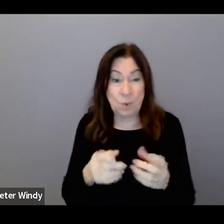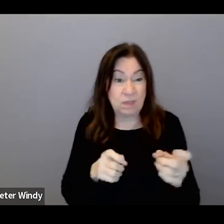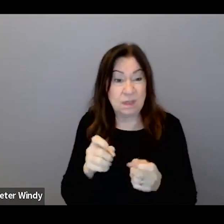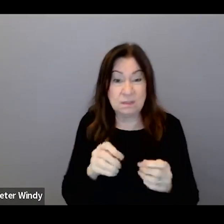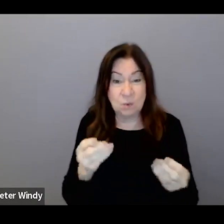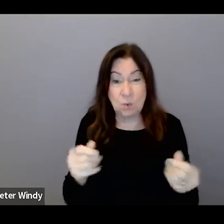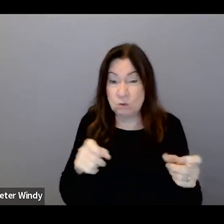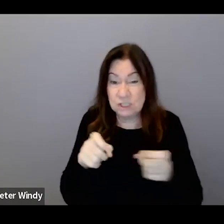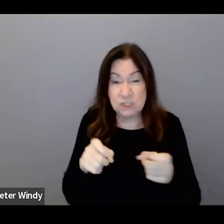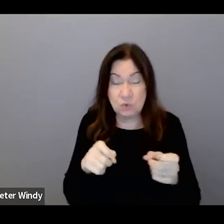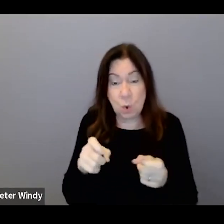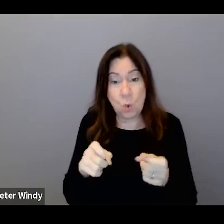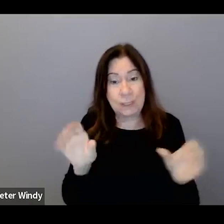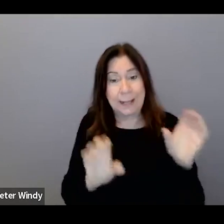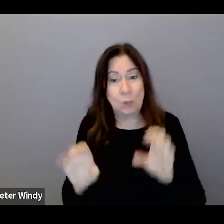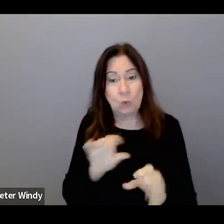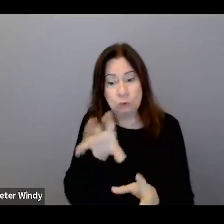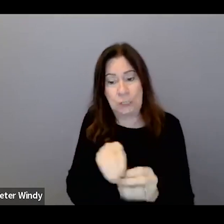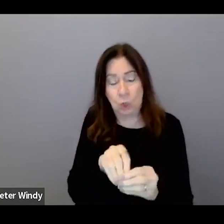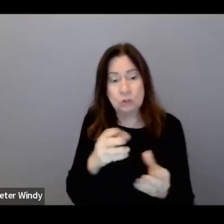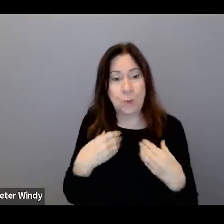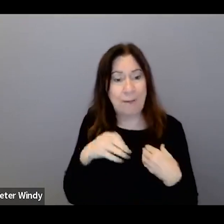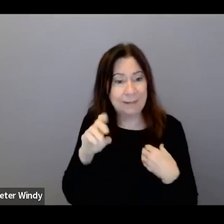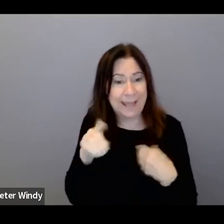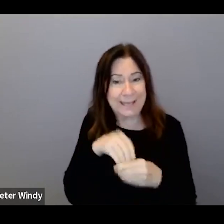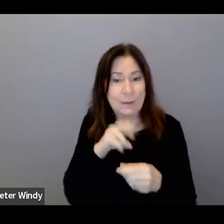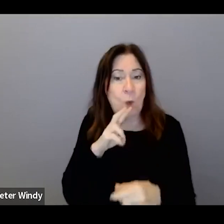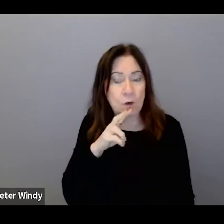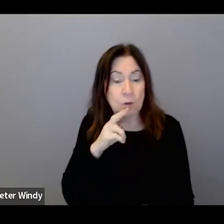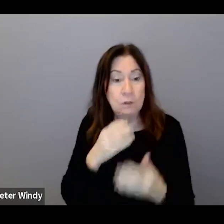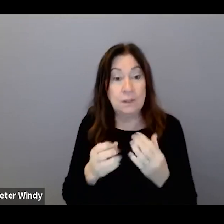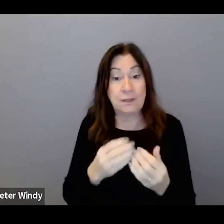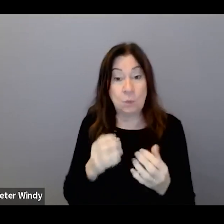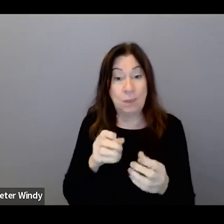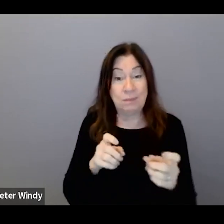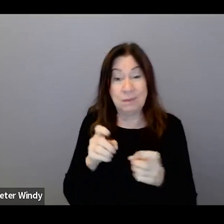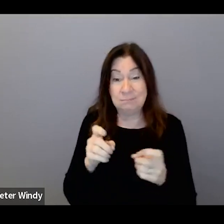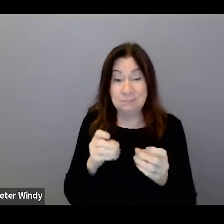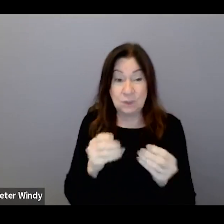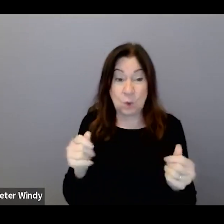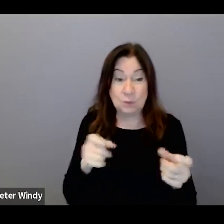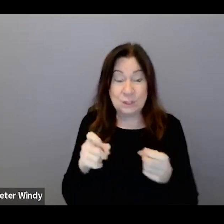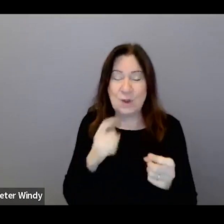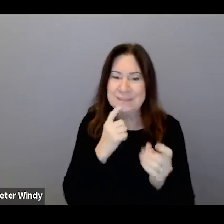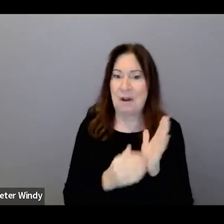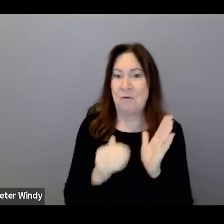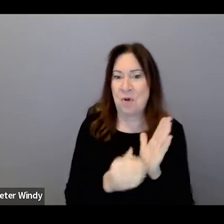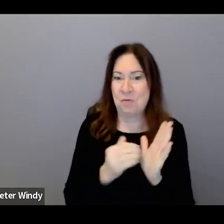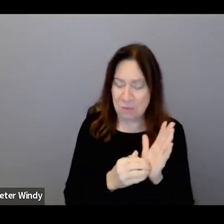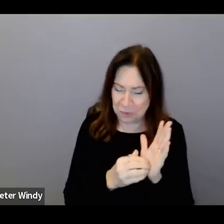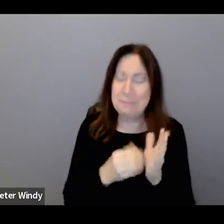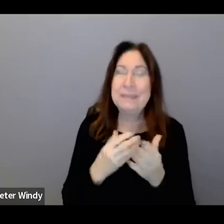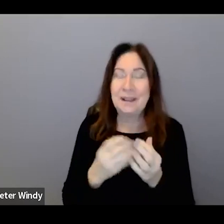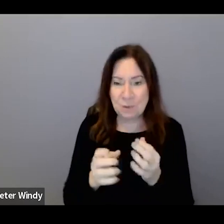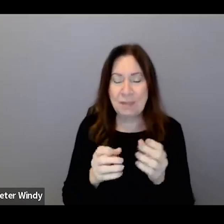control, to have a lead get into your water, even with the corrosion control. I'm going to say that over and over. So